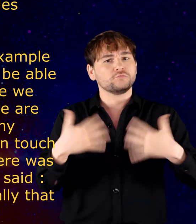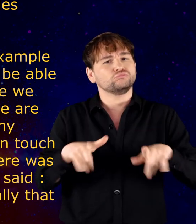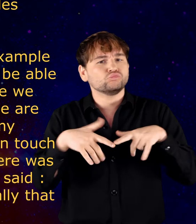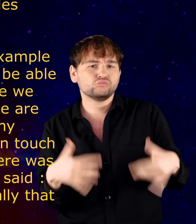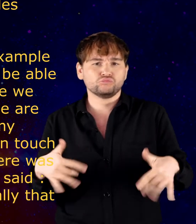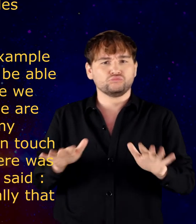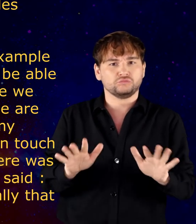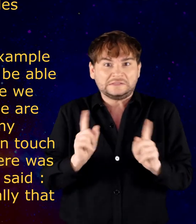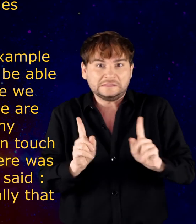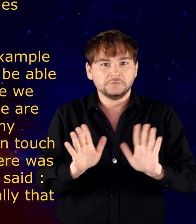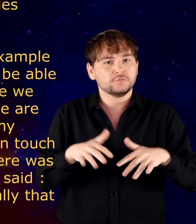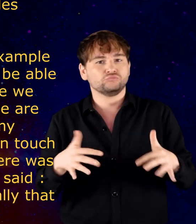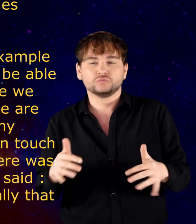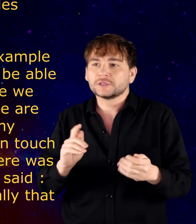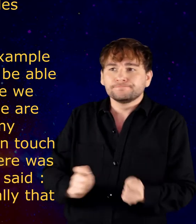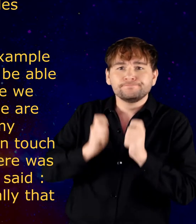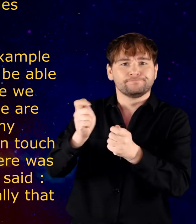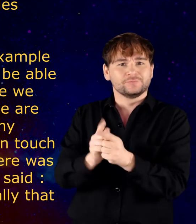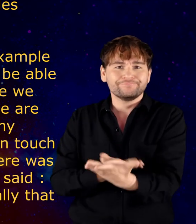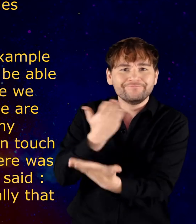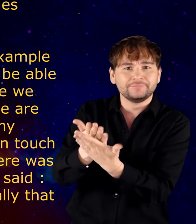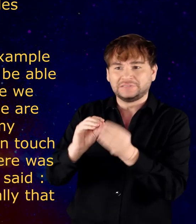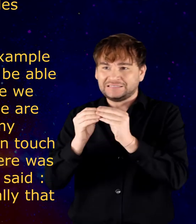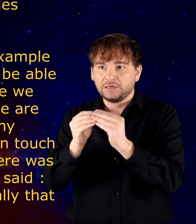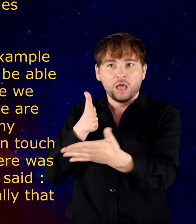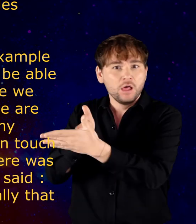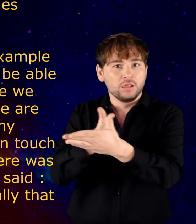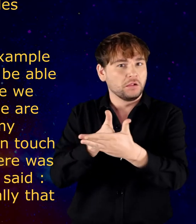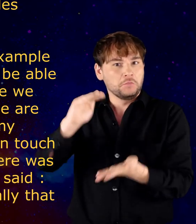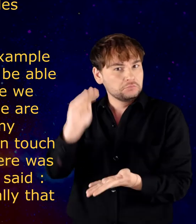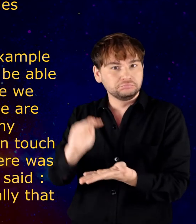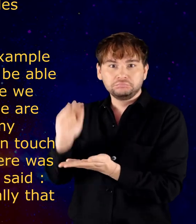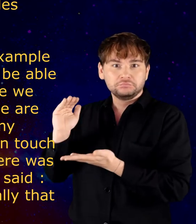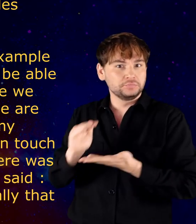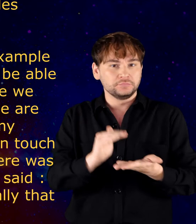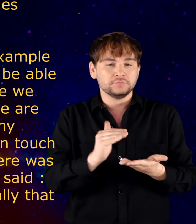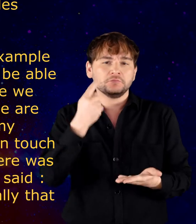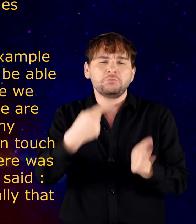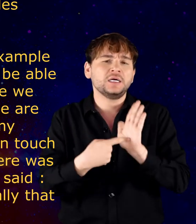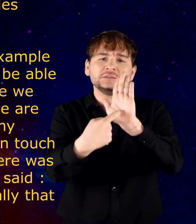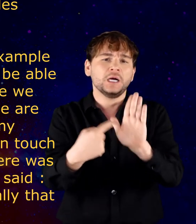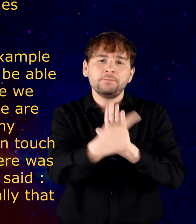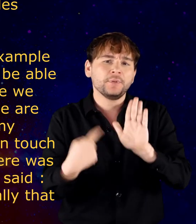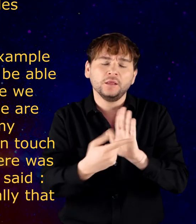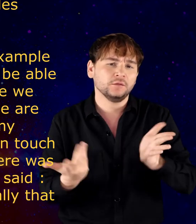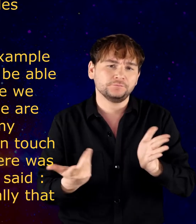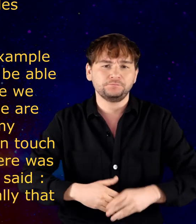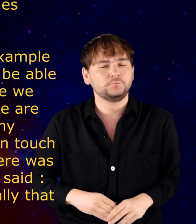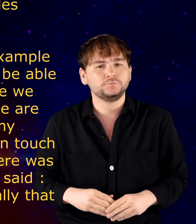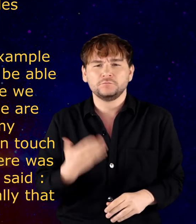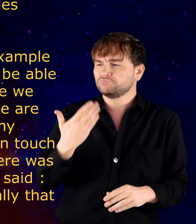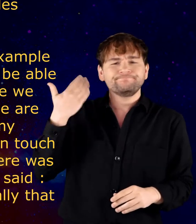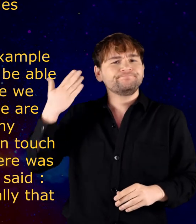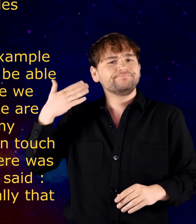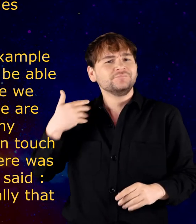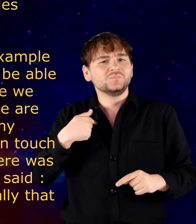Bureaucracy has been basically decreased tremendously. So, for example, when I